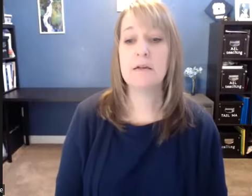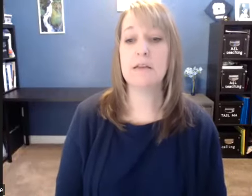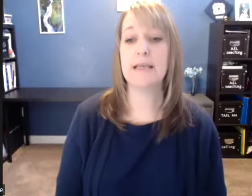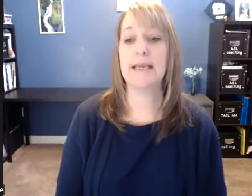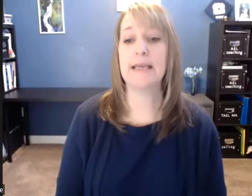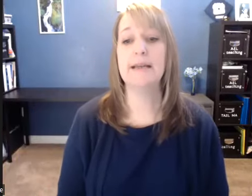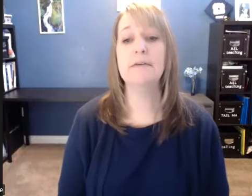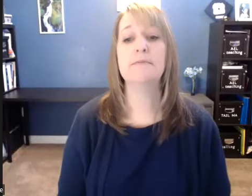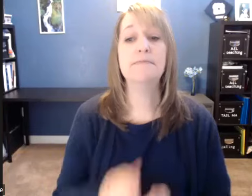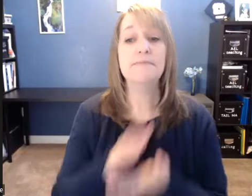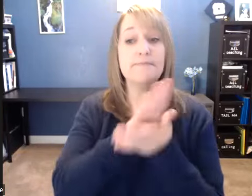Clean.